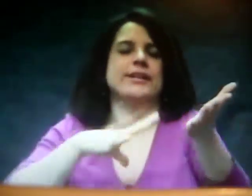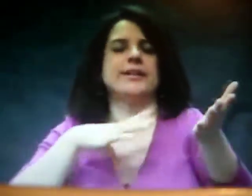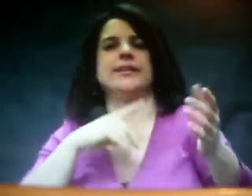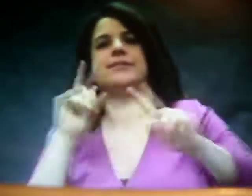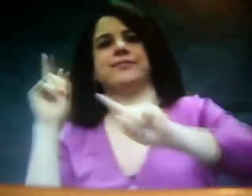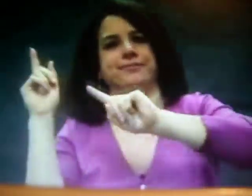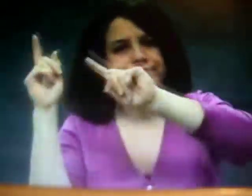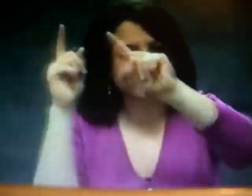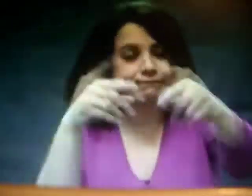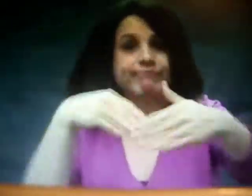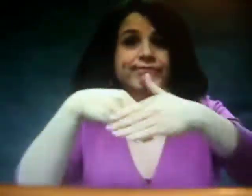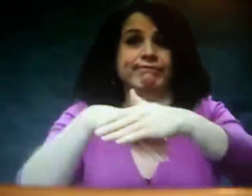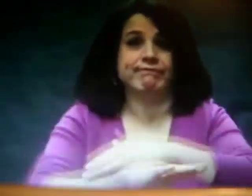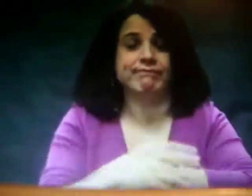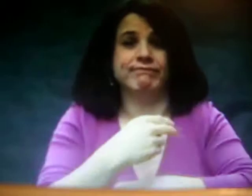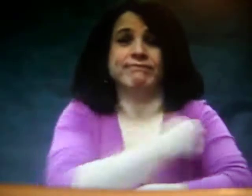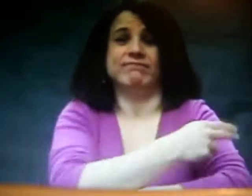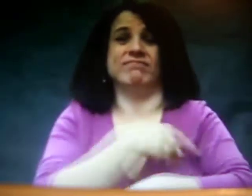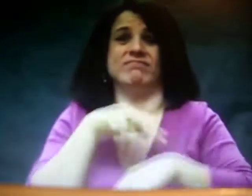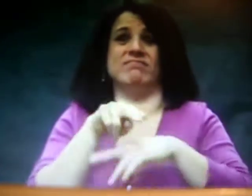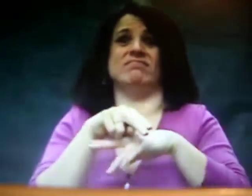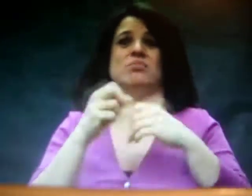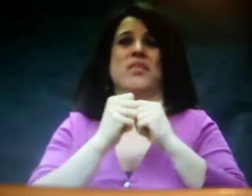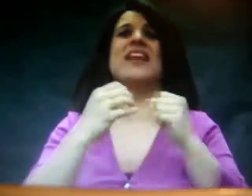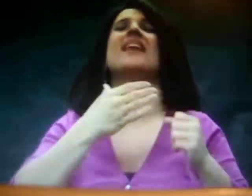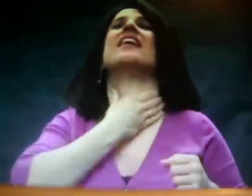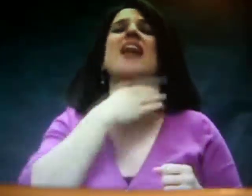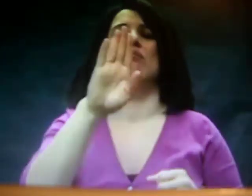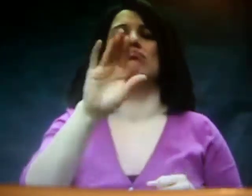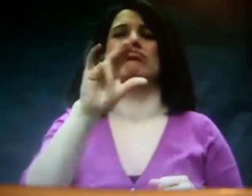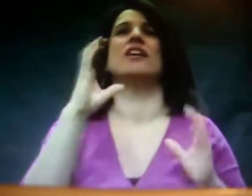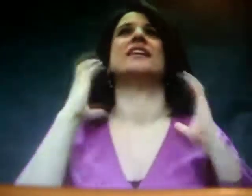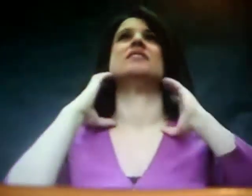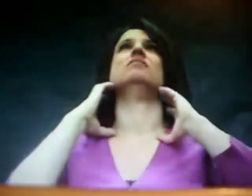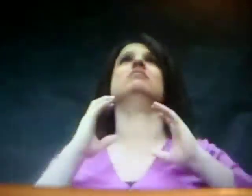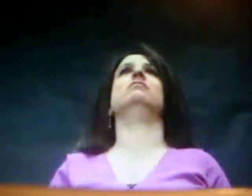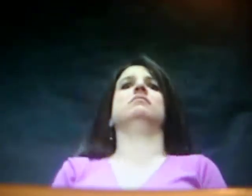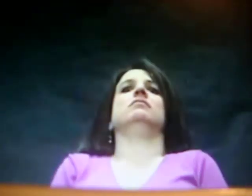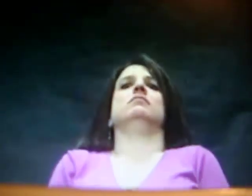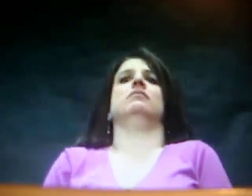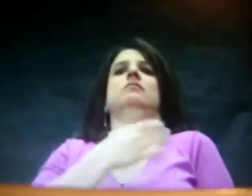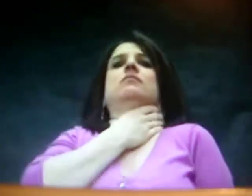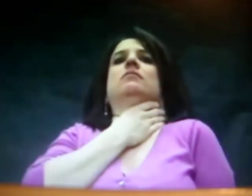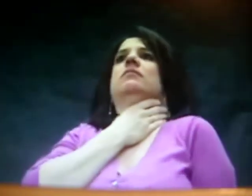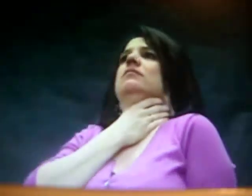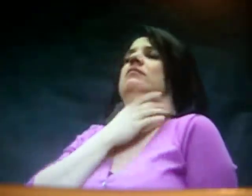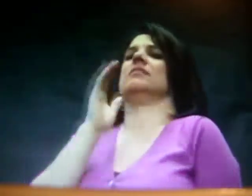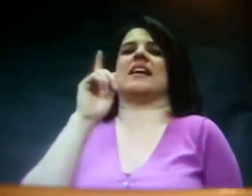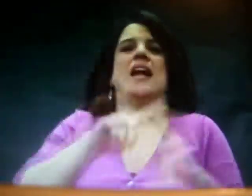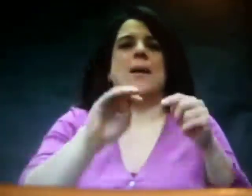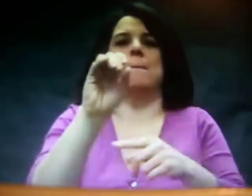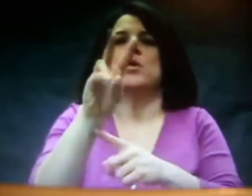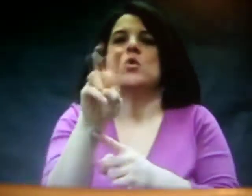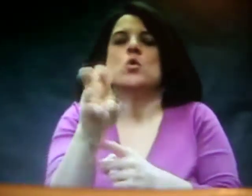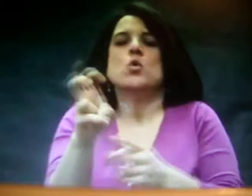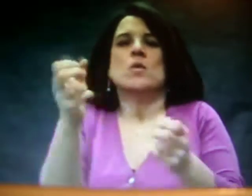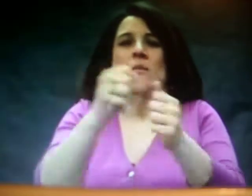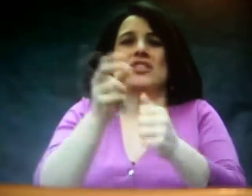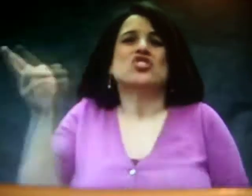From the damage that happened with my car being hit, I needed to go to the hospital. So they put me in a neck brace, and I